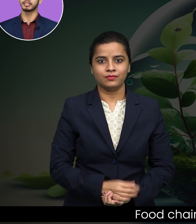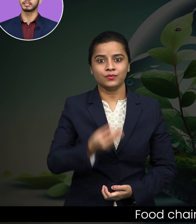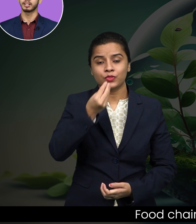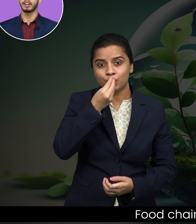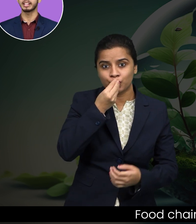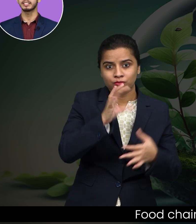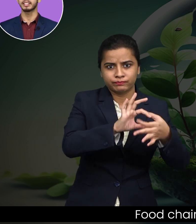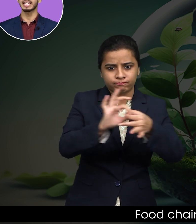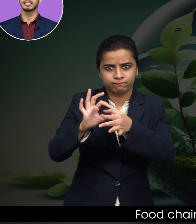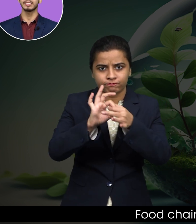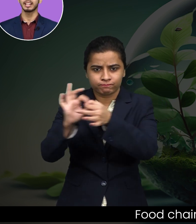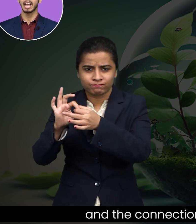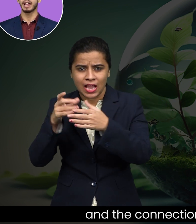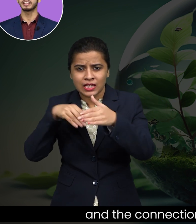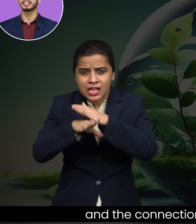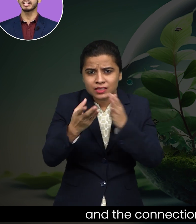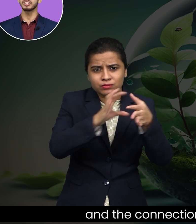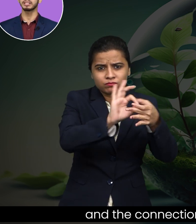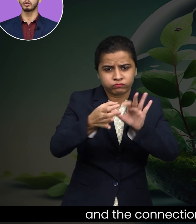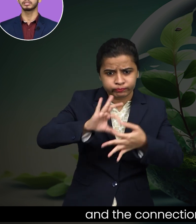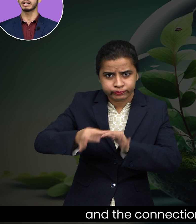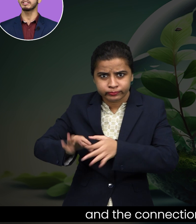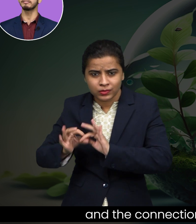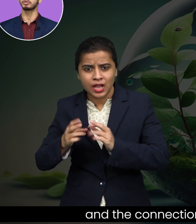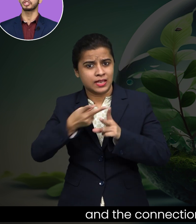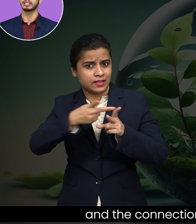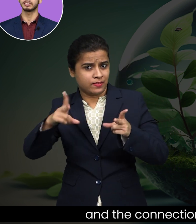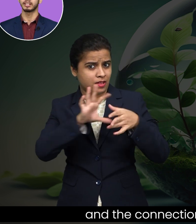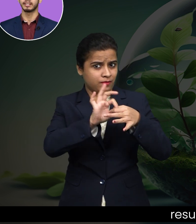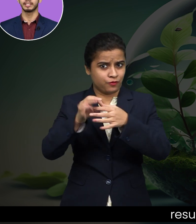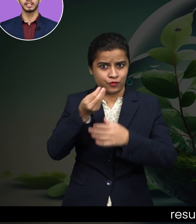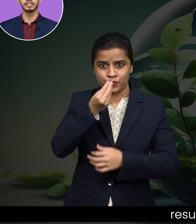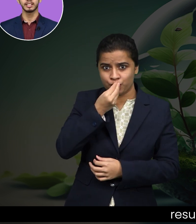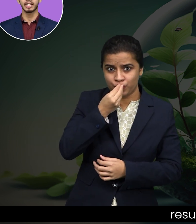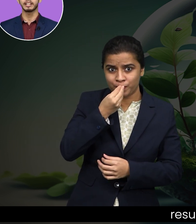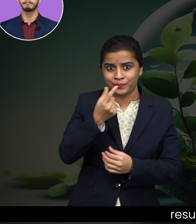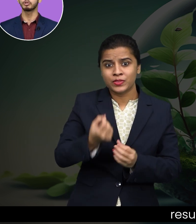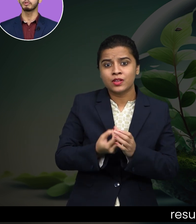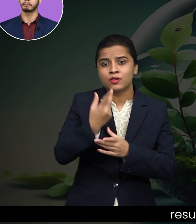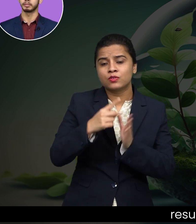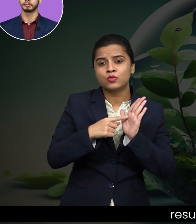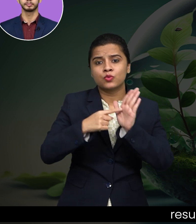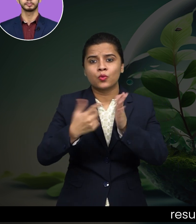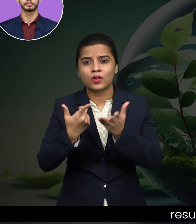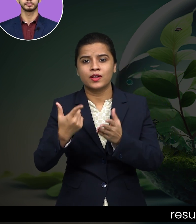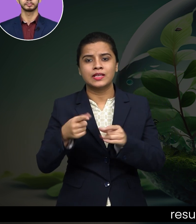Food chains are interconnected and the connections among several food chains result in a food